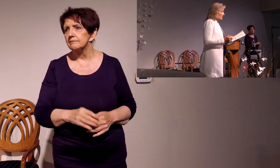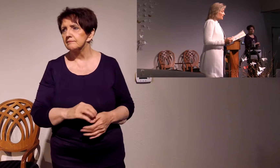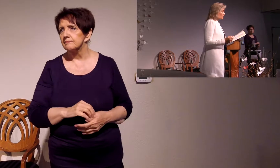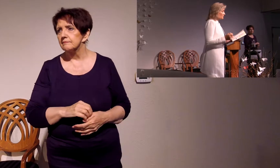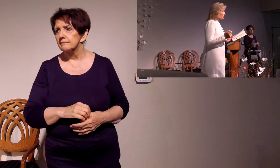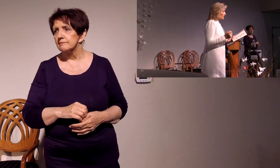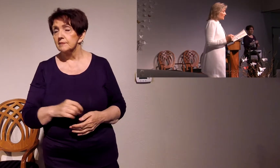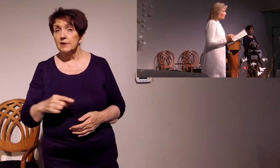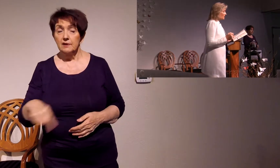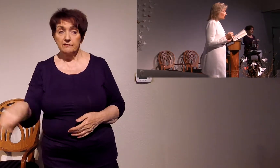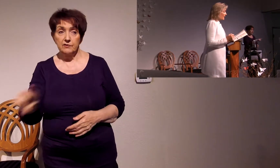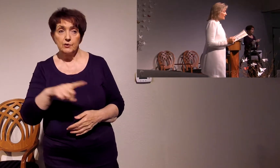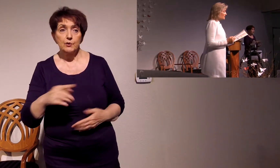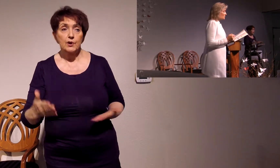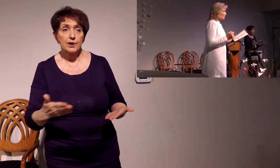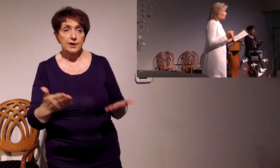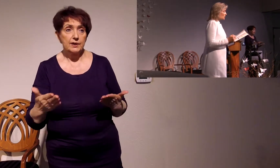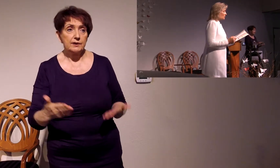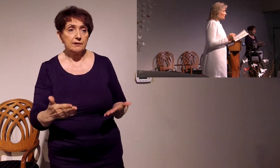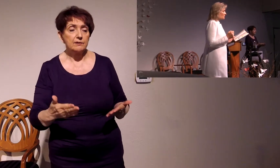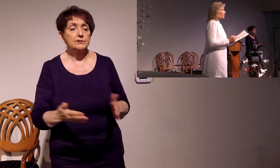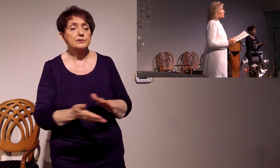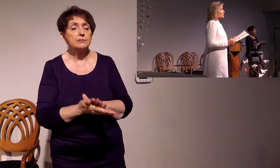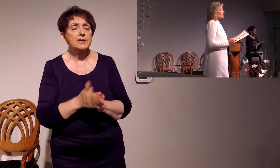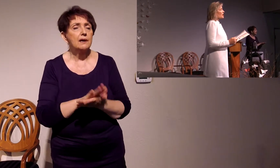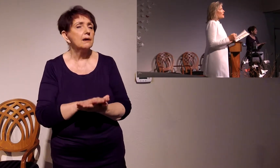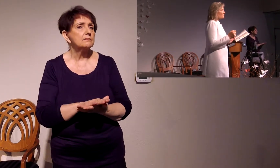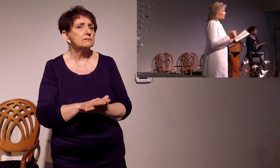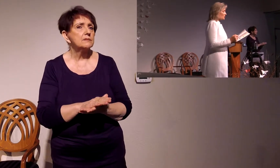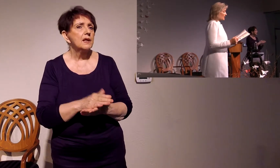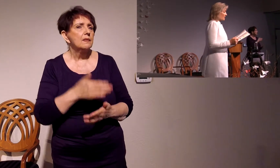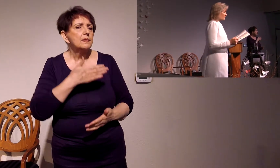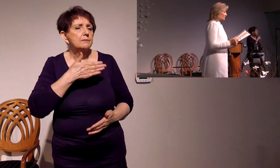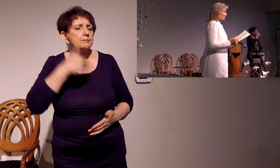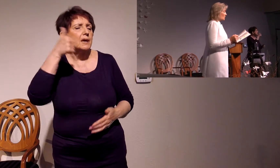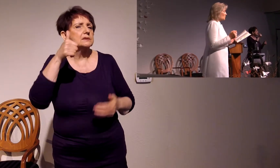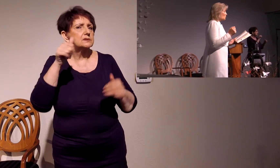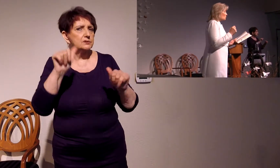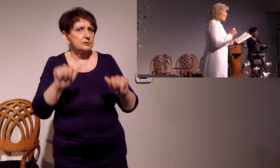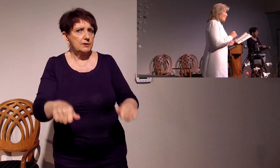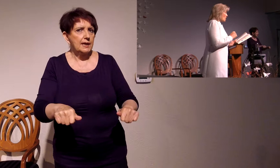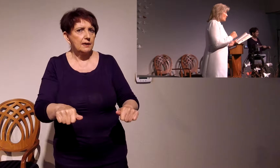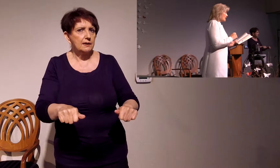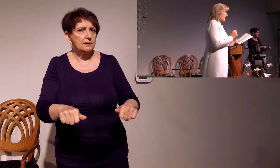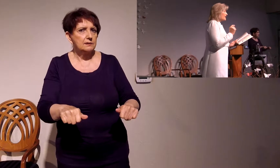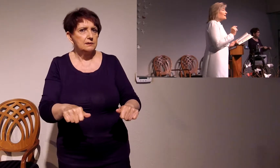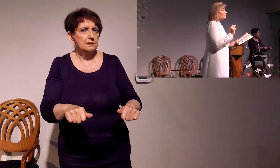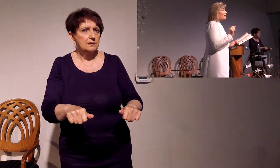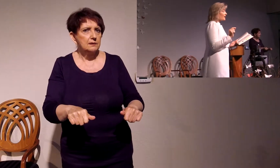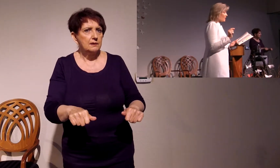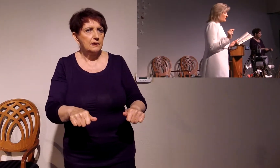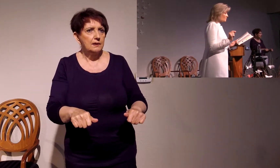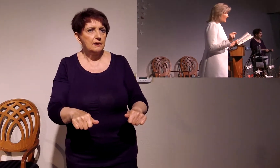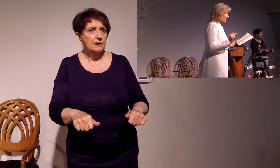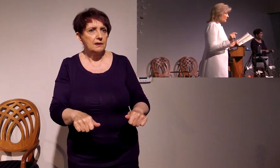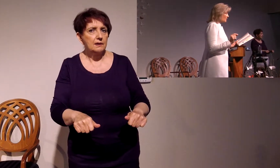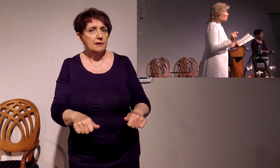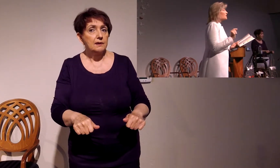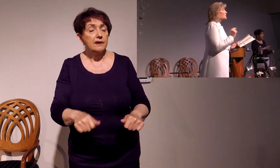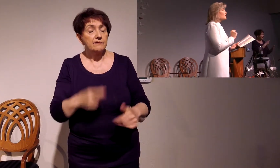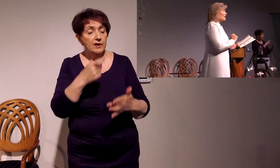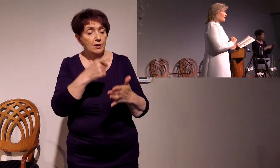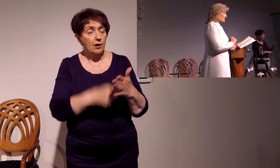If you are here to become the grandest, most generous version of yourself, which you are, and if that costs